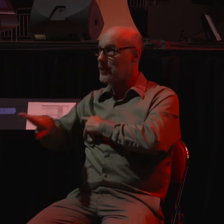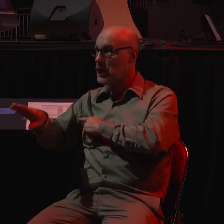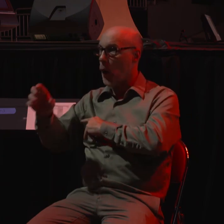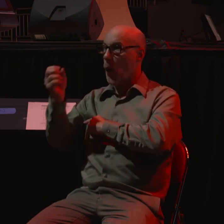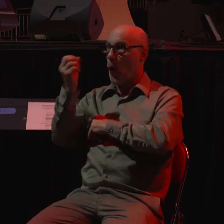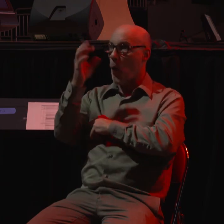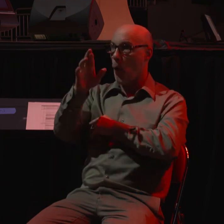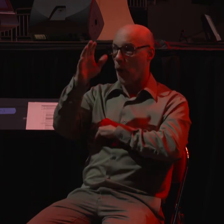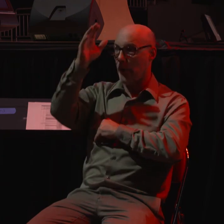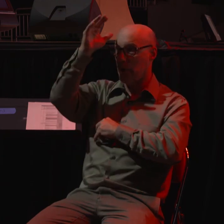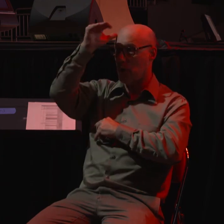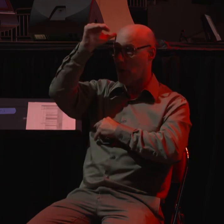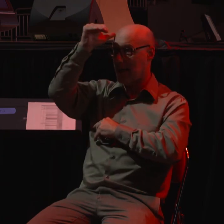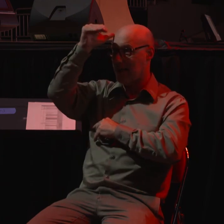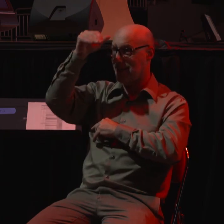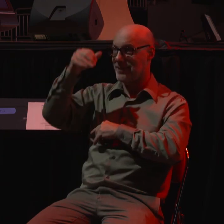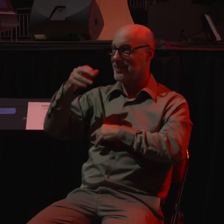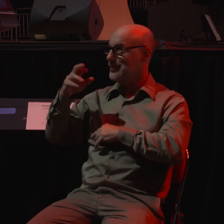do that,